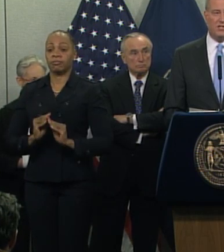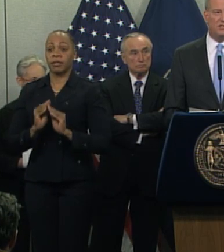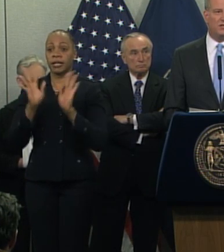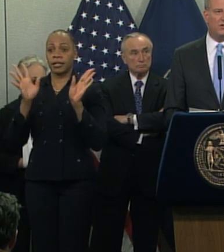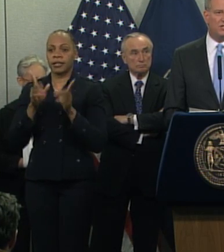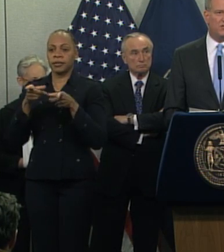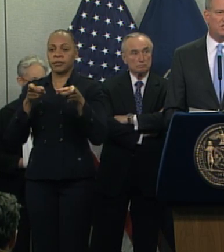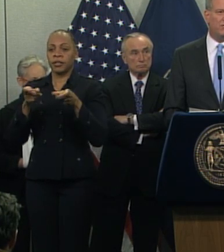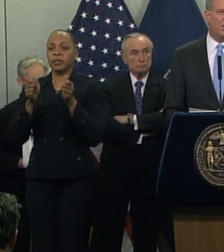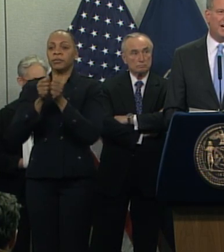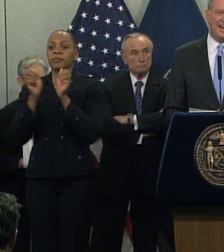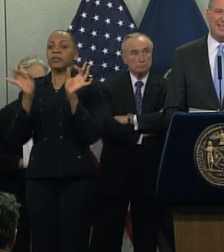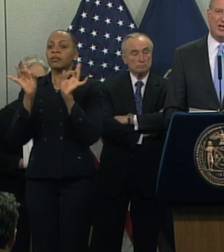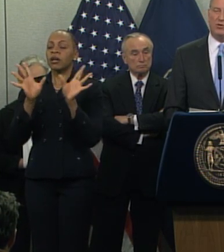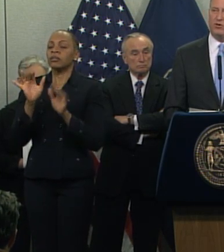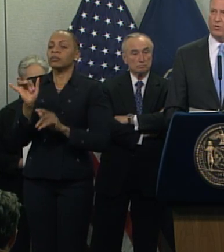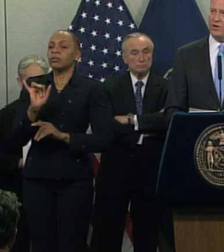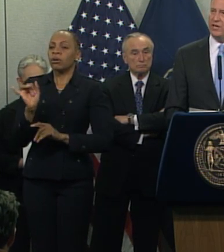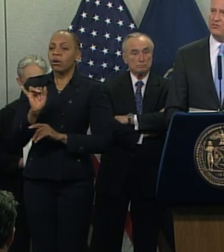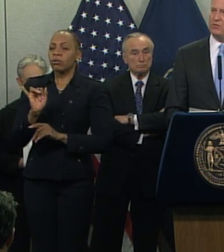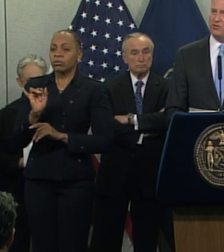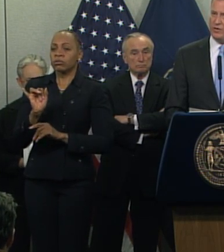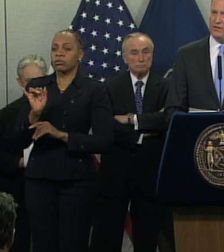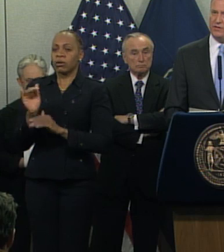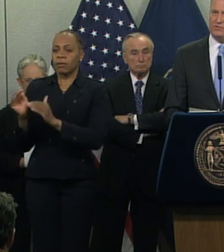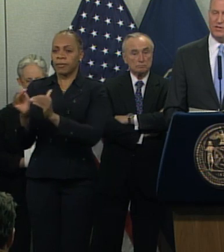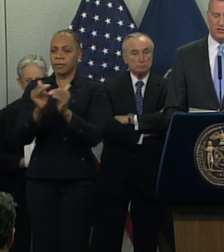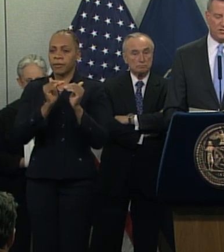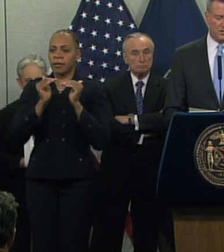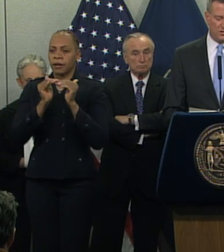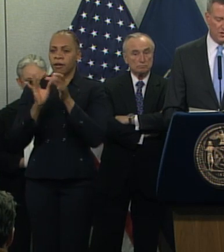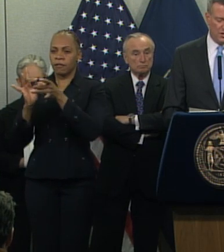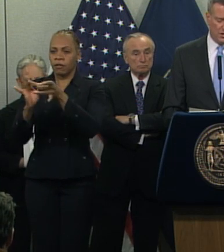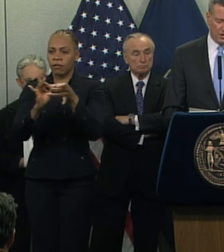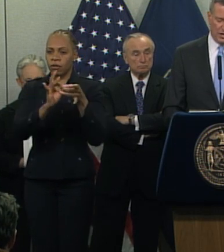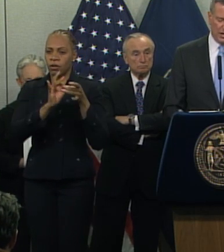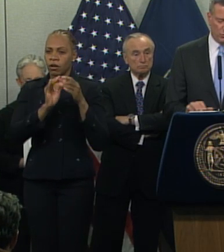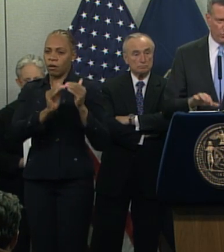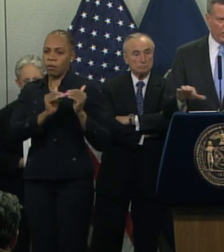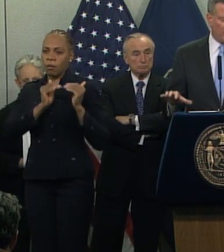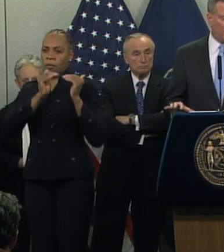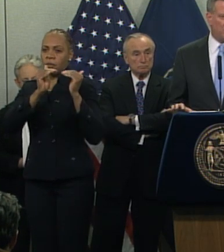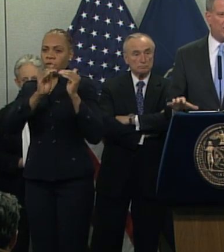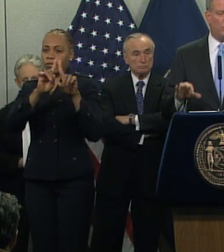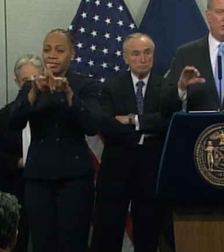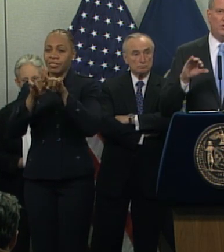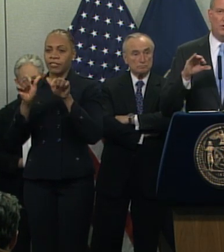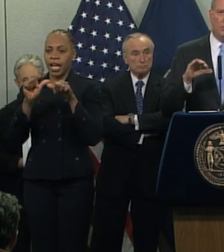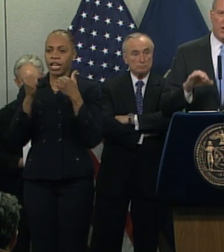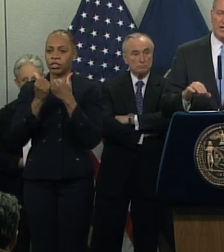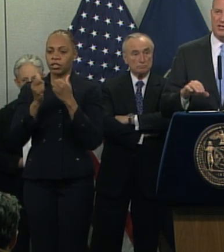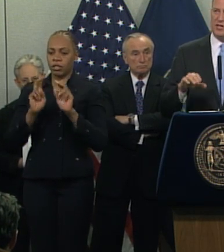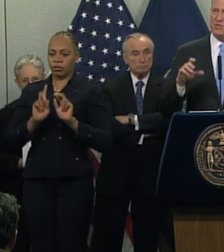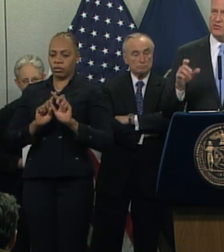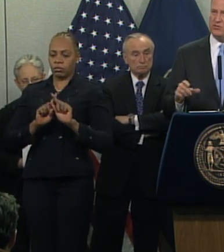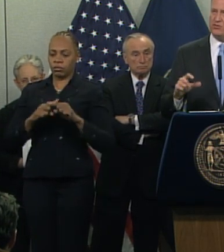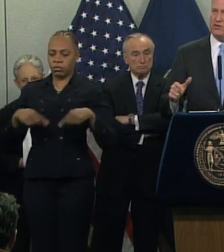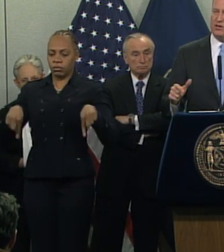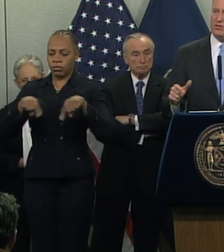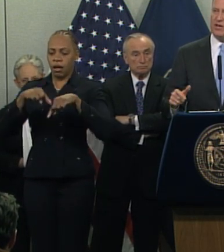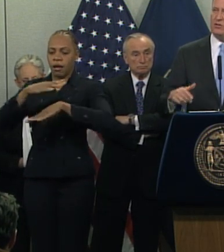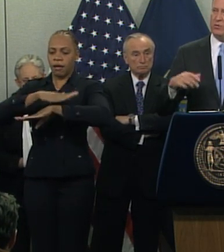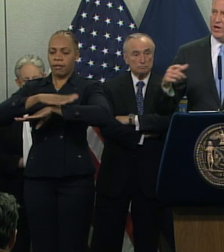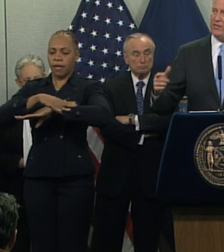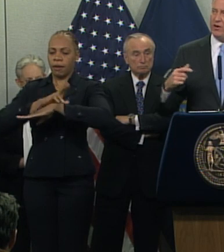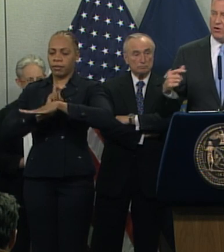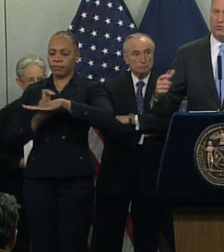with this crisis, and there's obviously a very high level of coordination between the different agencies. As we went around the table, many times commissioners